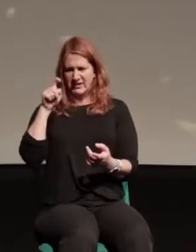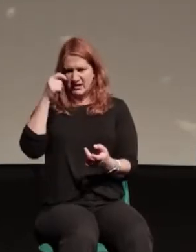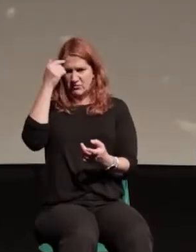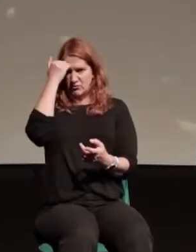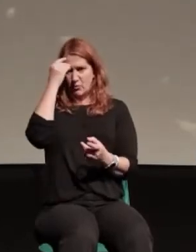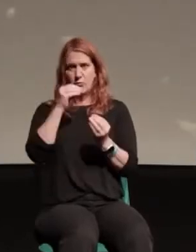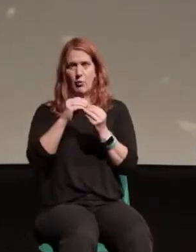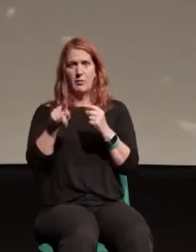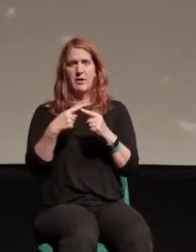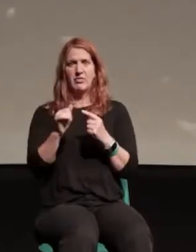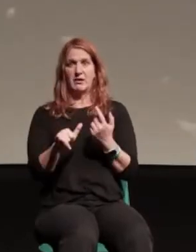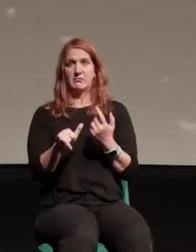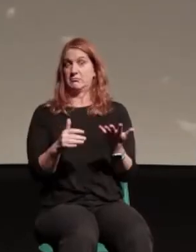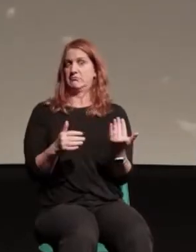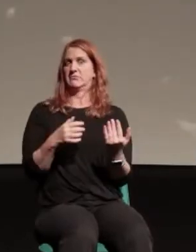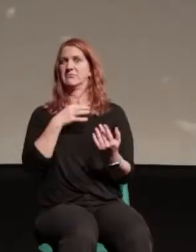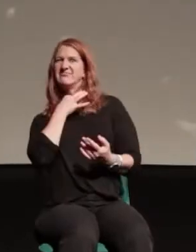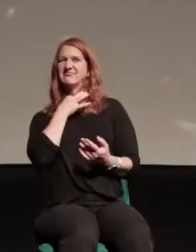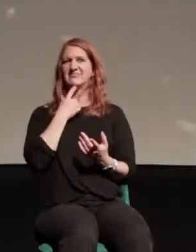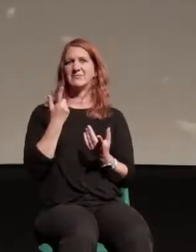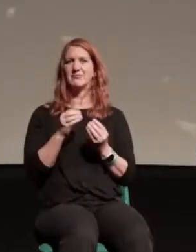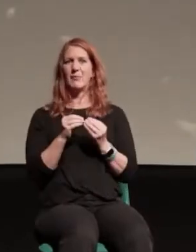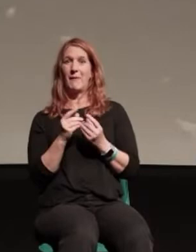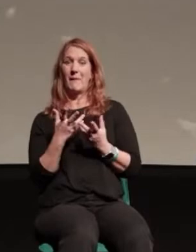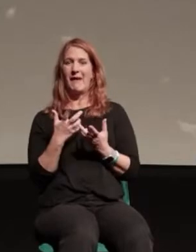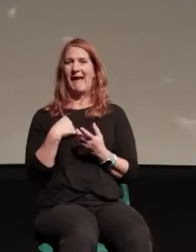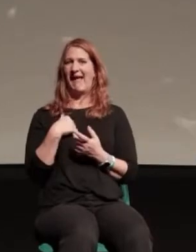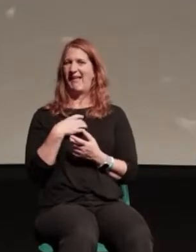can adopt it with credit.